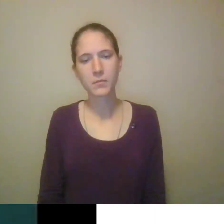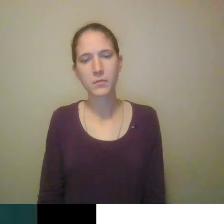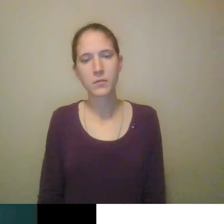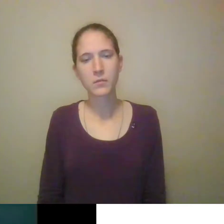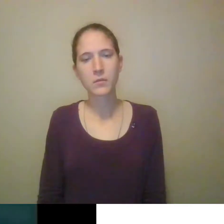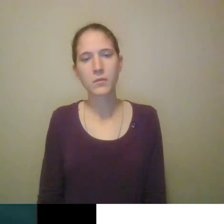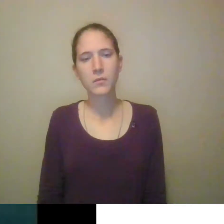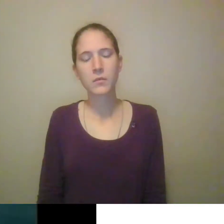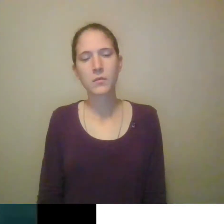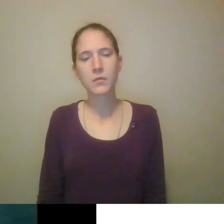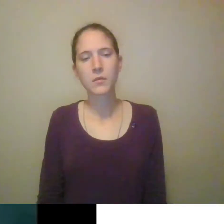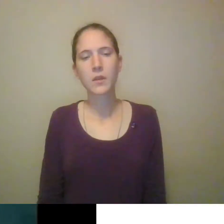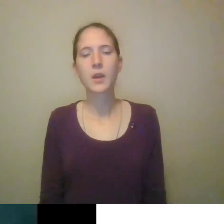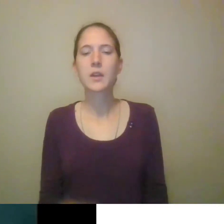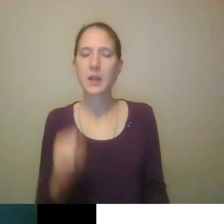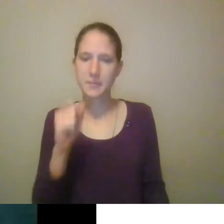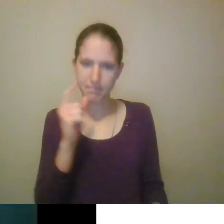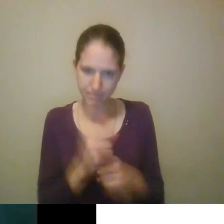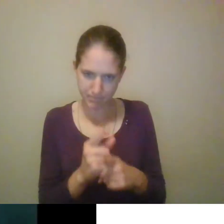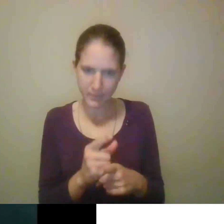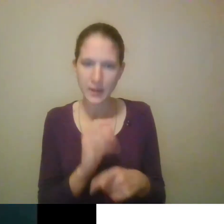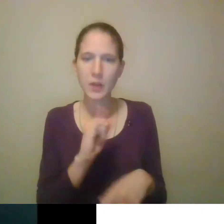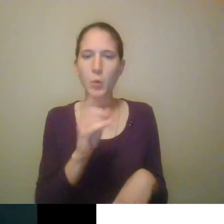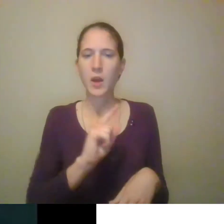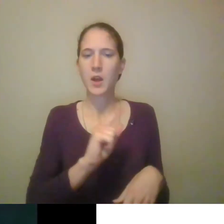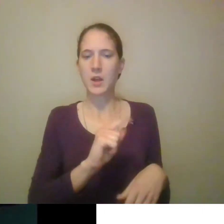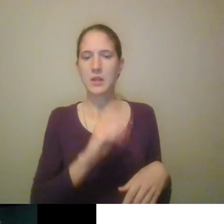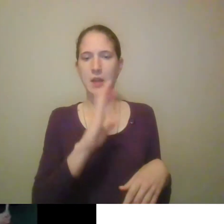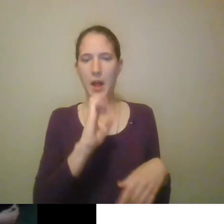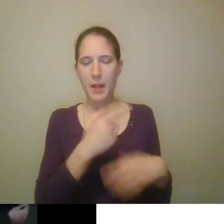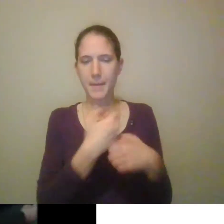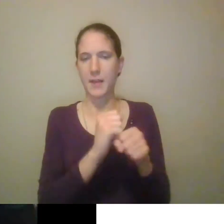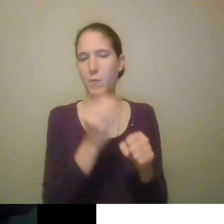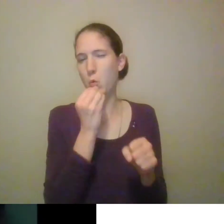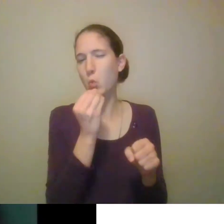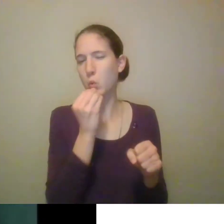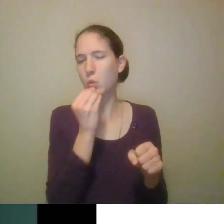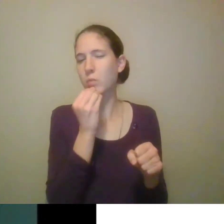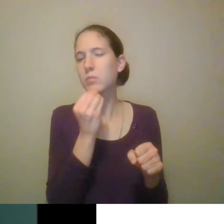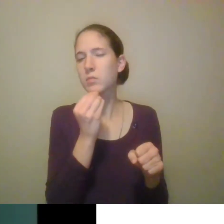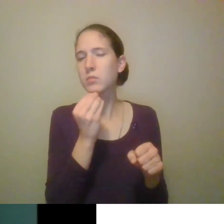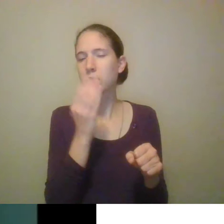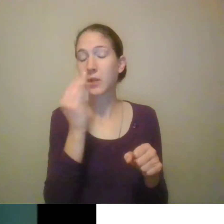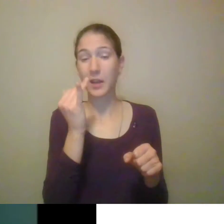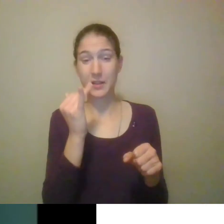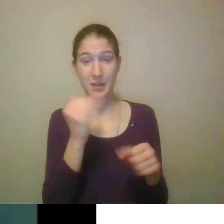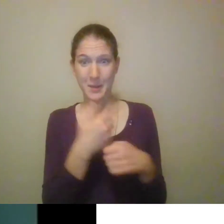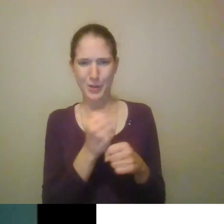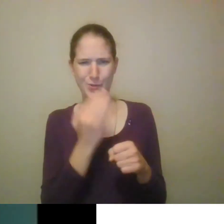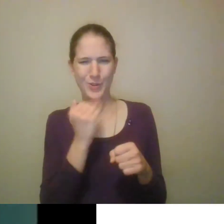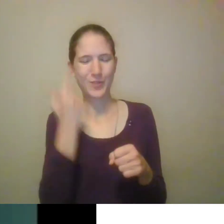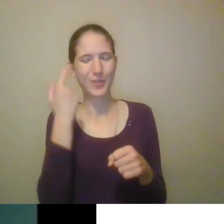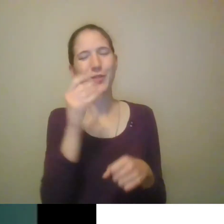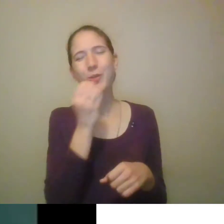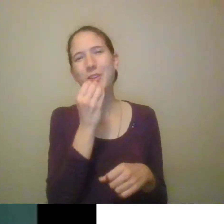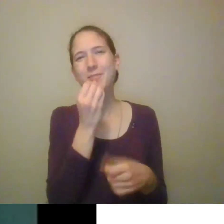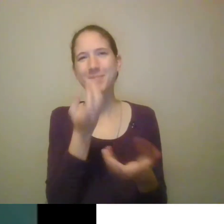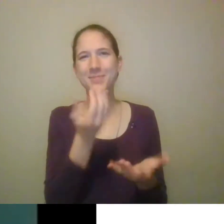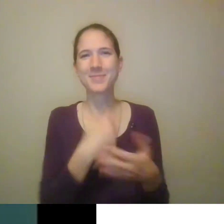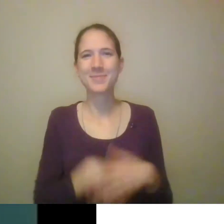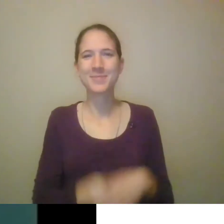That is where that cell is going to get its food, right? Because that's what the sugar is. Okay, the sugar acts as